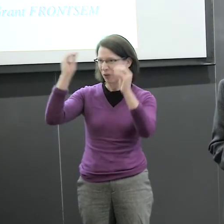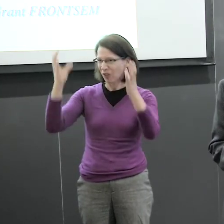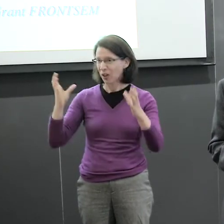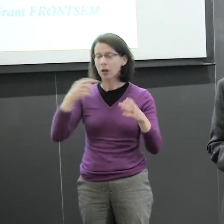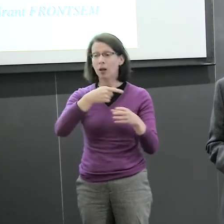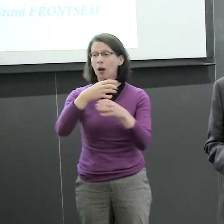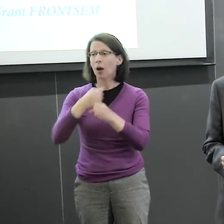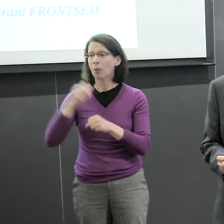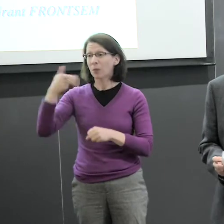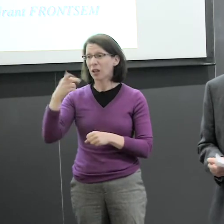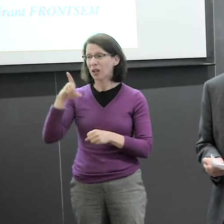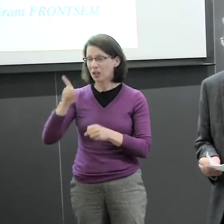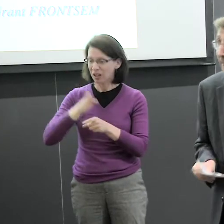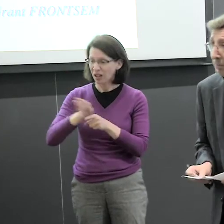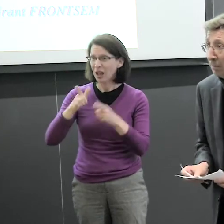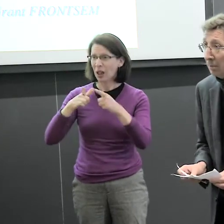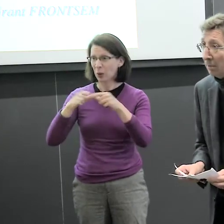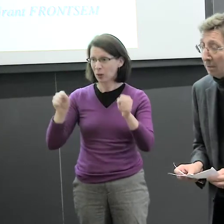linguistics in